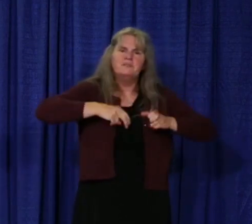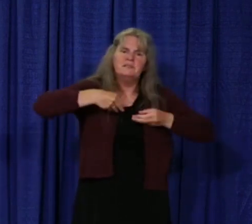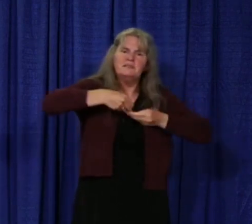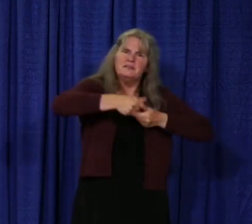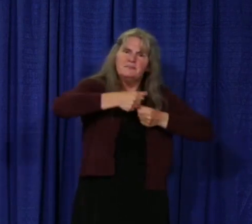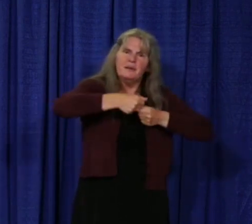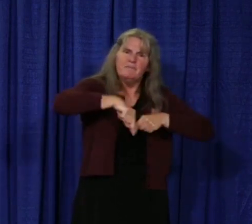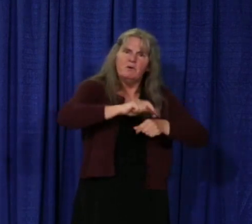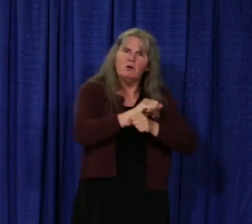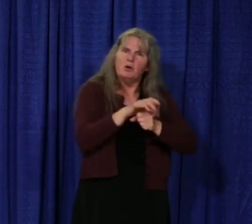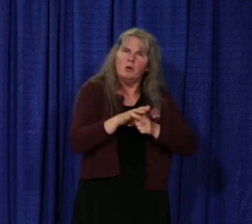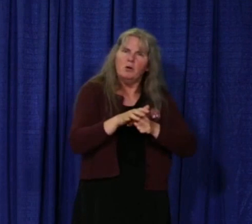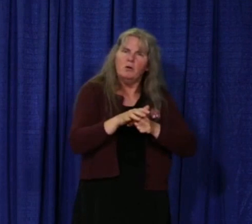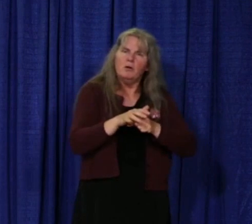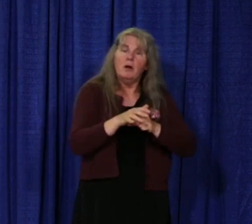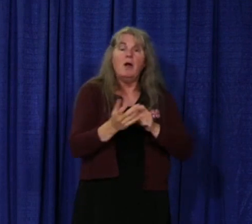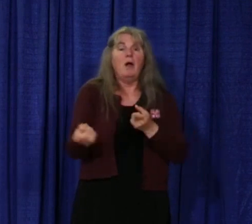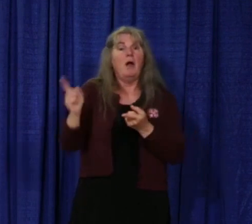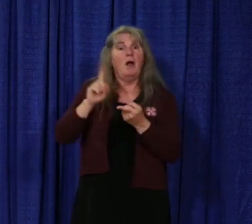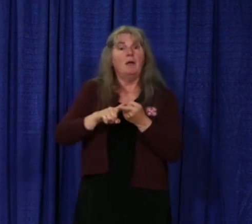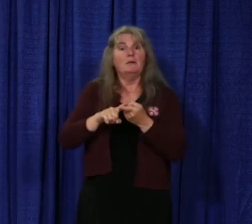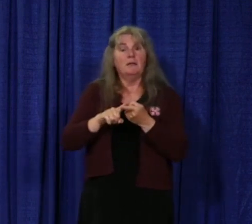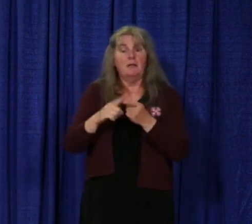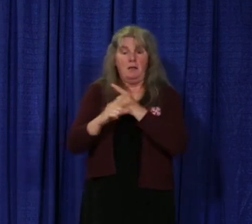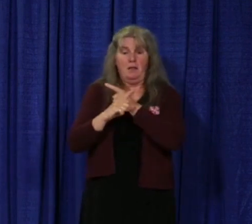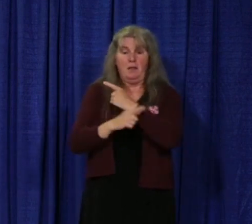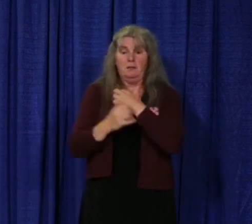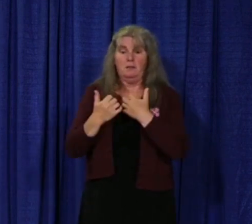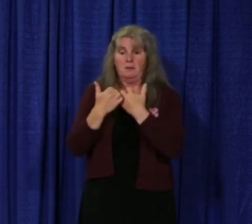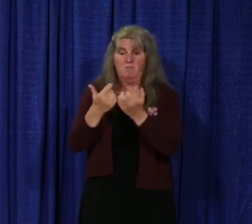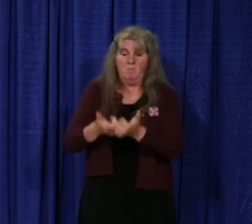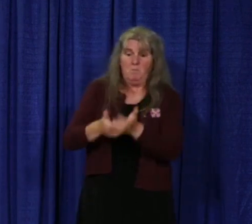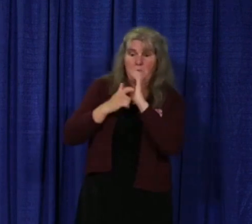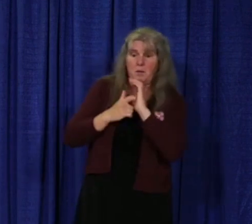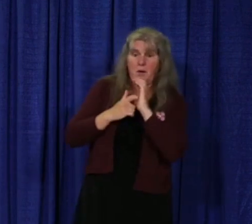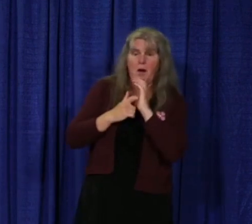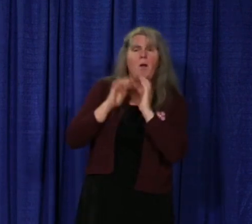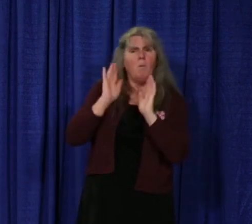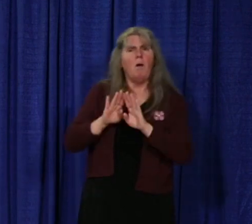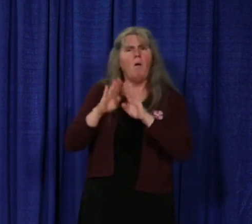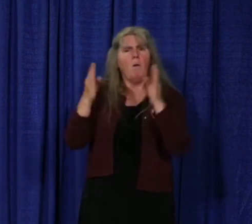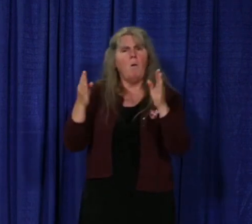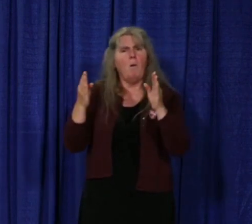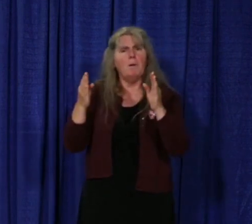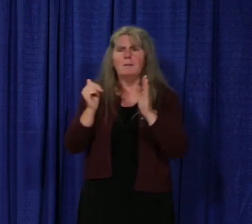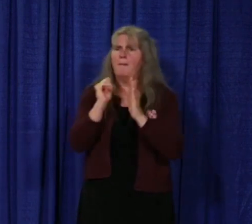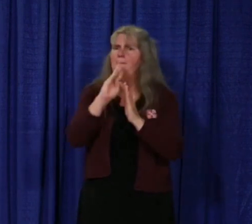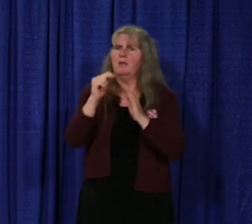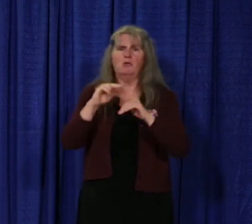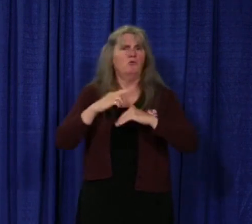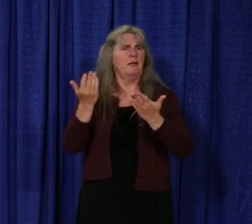So until we have a need to open up the Legislative Assembly, that's when we have the bills ready.